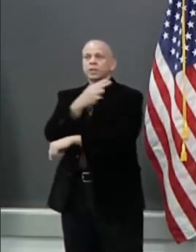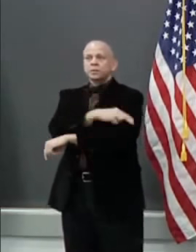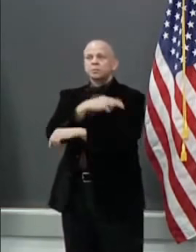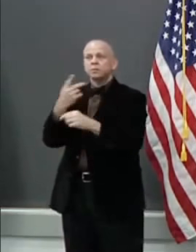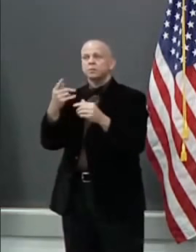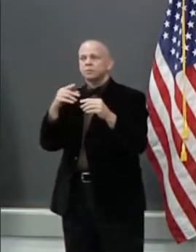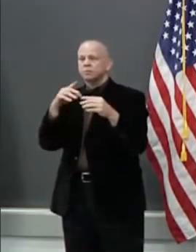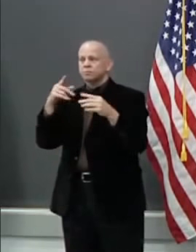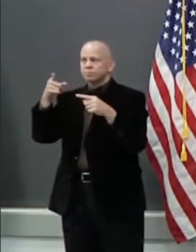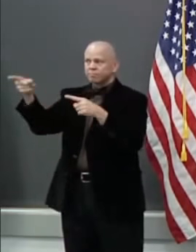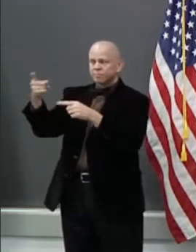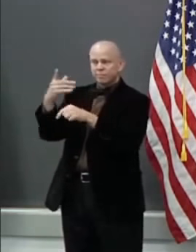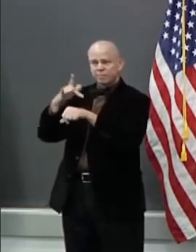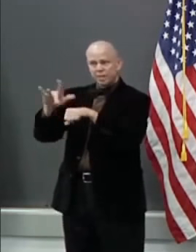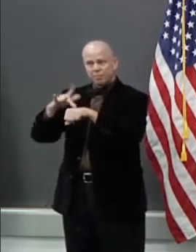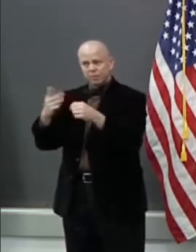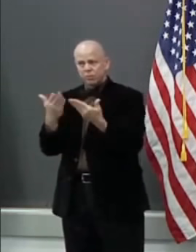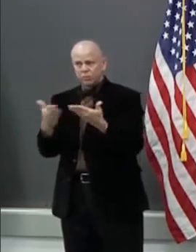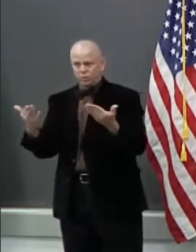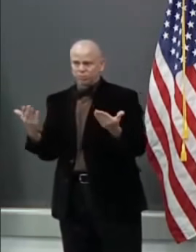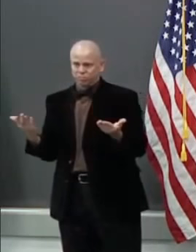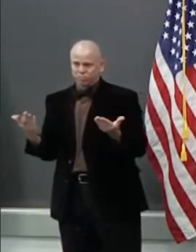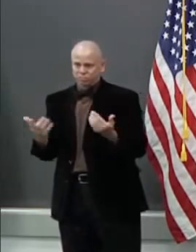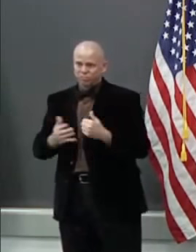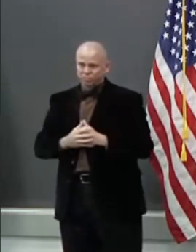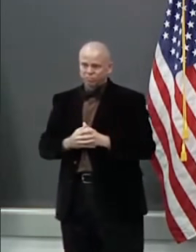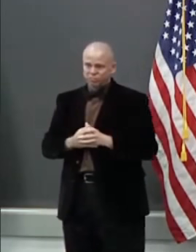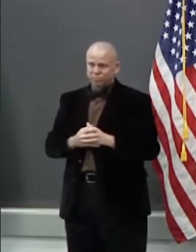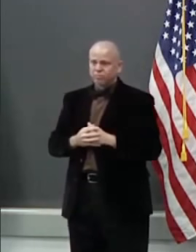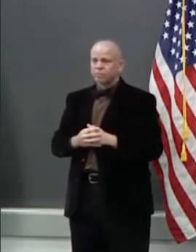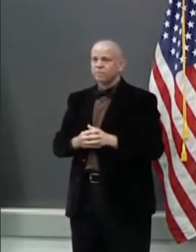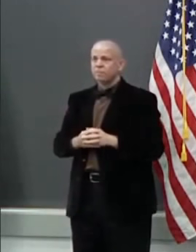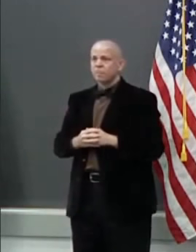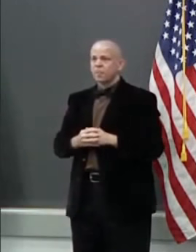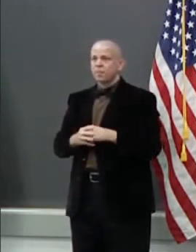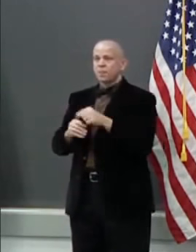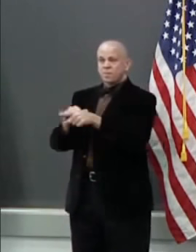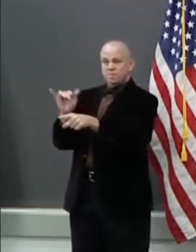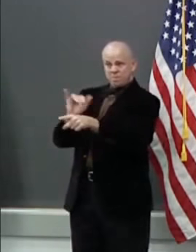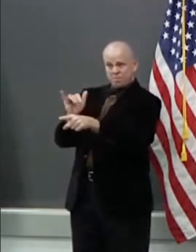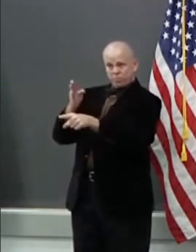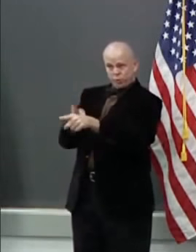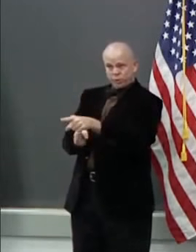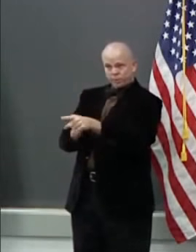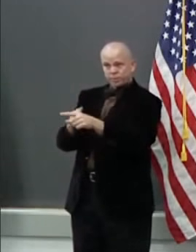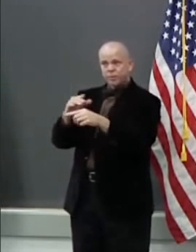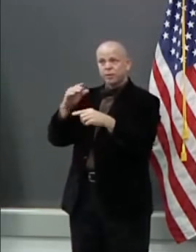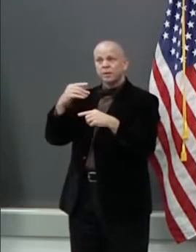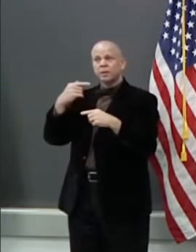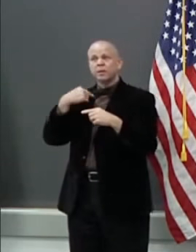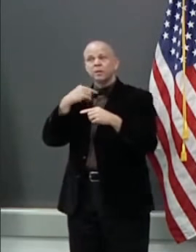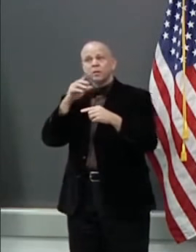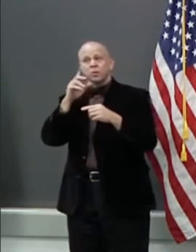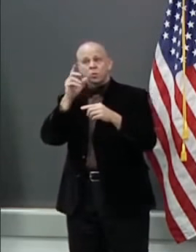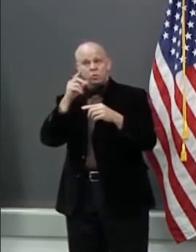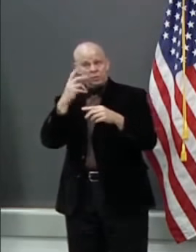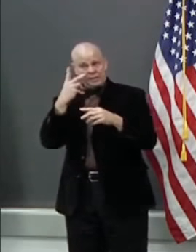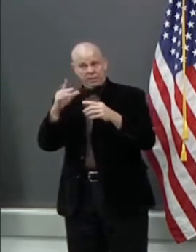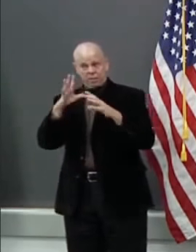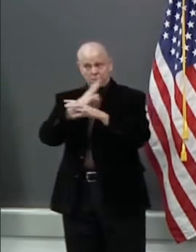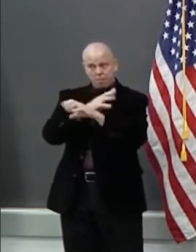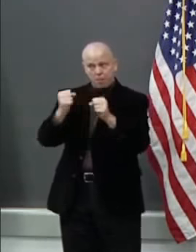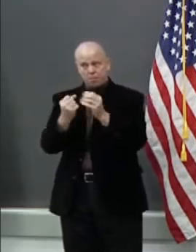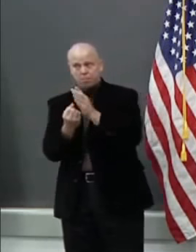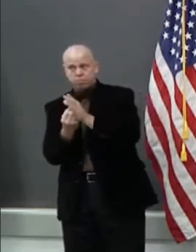it. Thanks, Aaron. Are we seeing exponential growth right now? Sorry, that last question. Are we in exponential growth? I